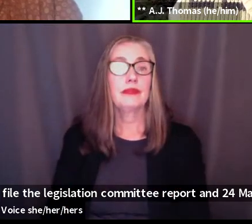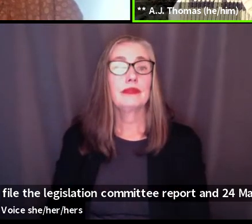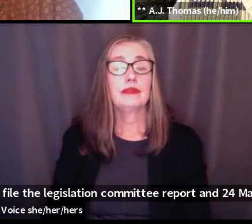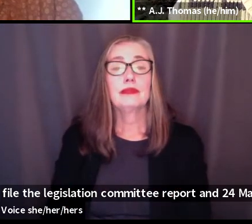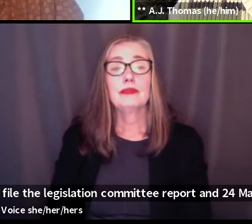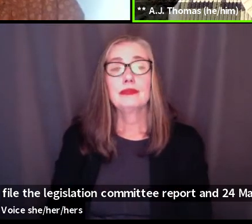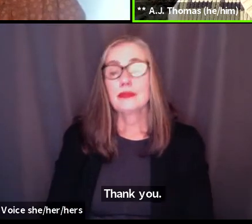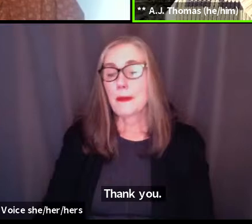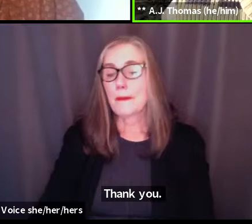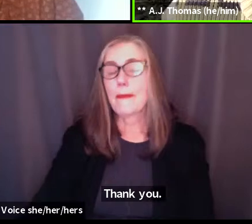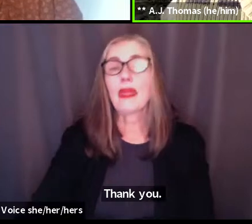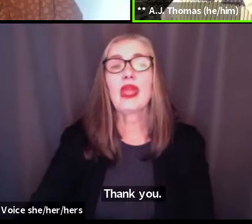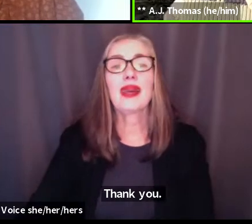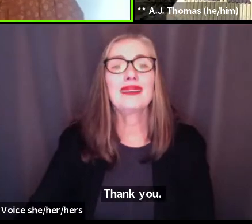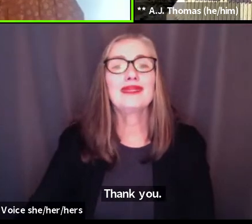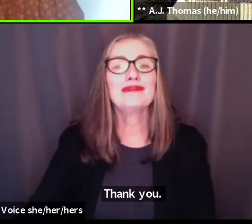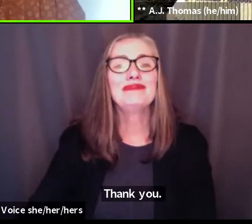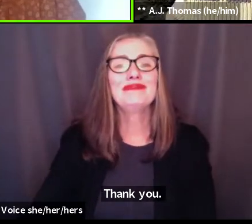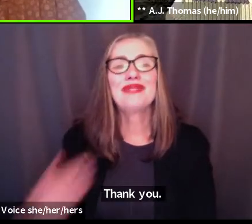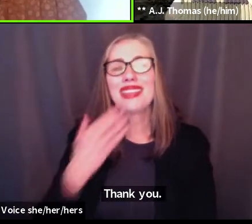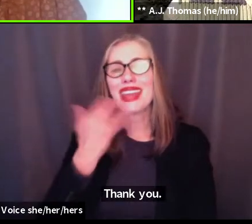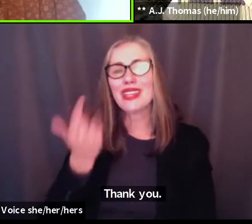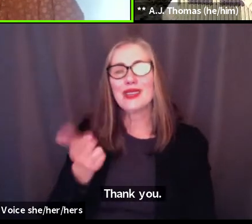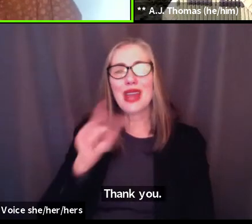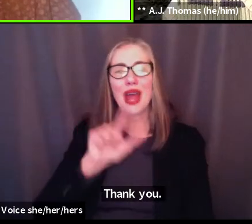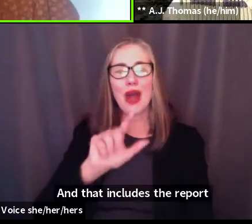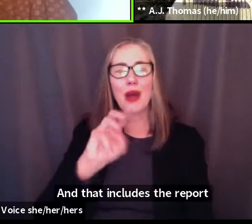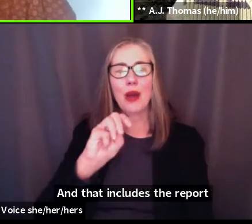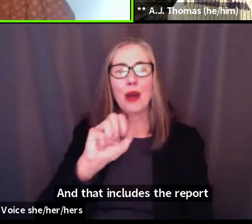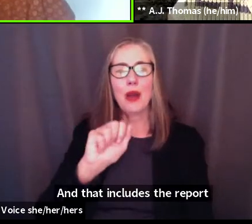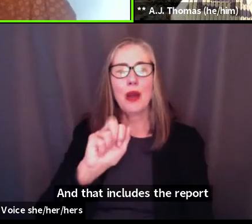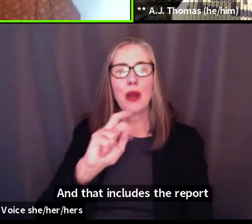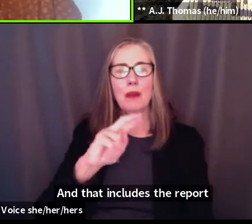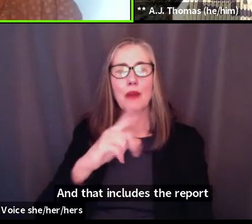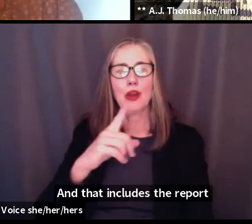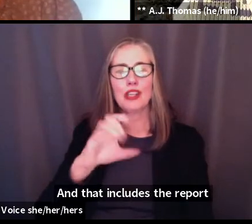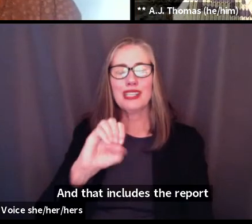And back to you, Margie. Yeah, it concludes the report.